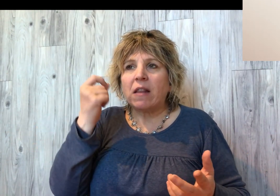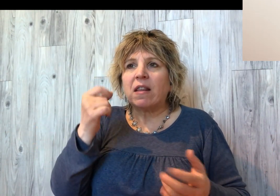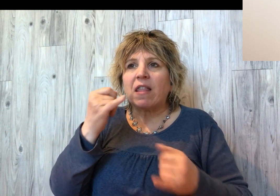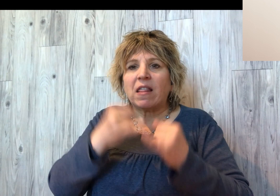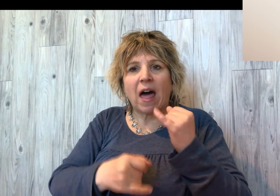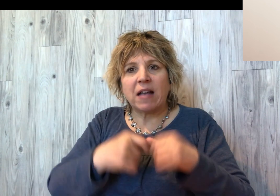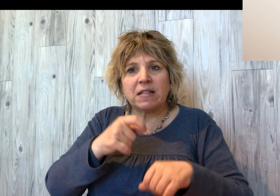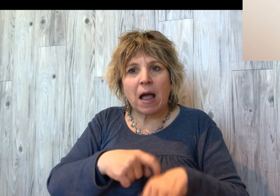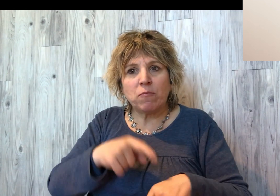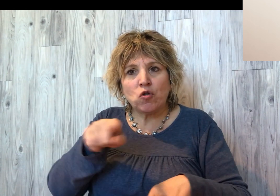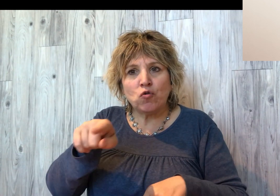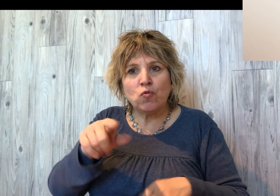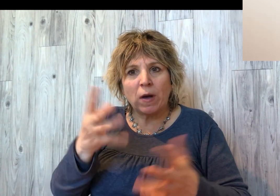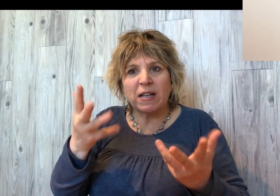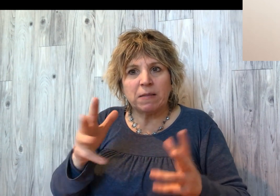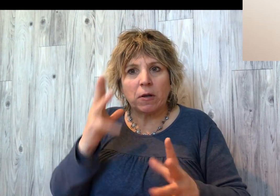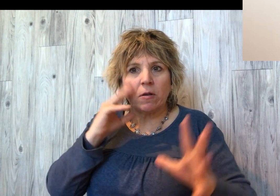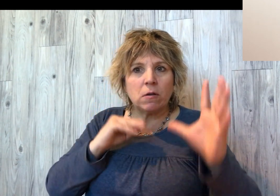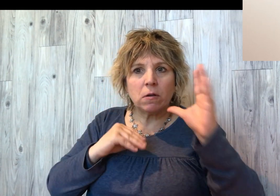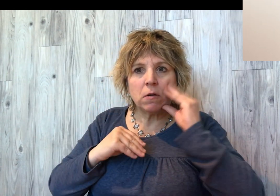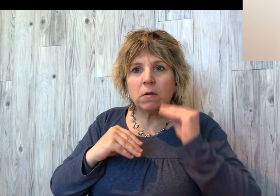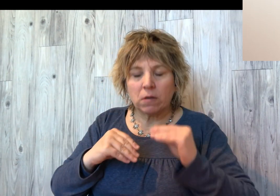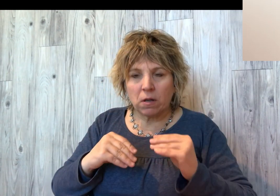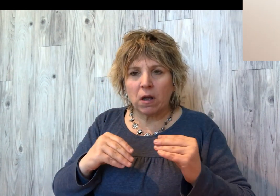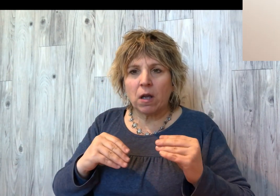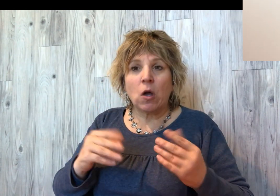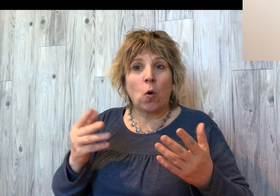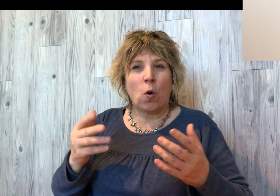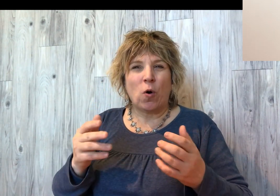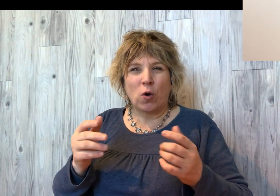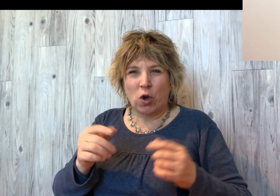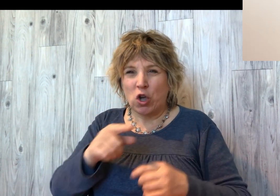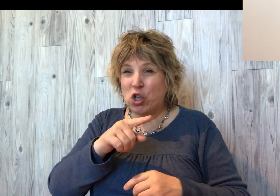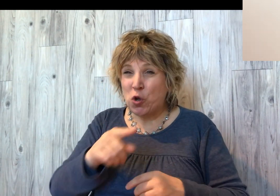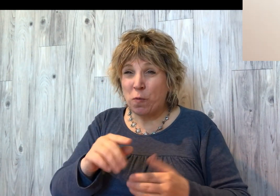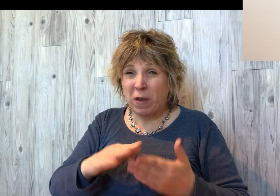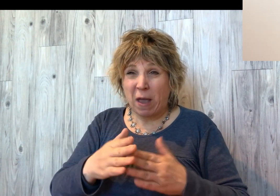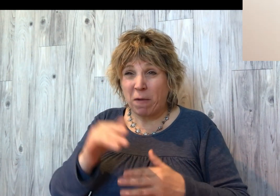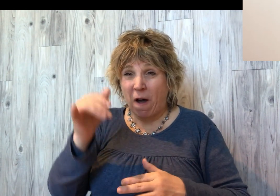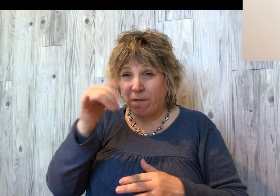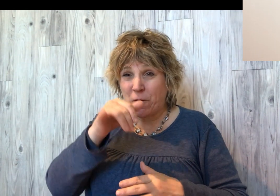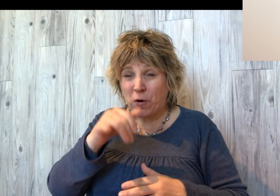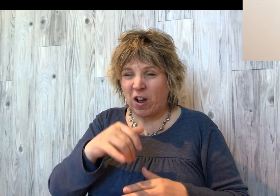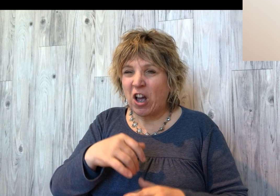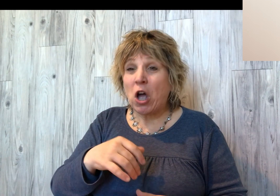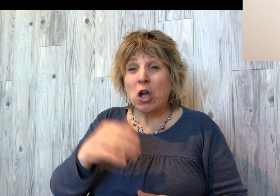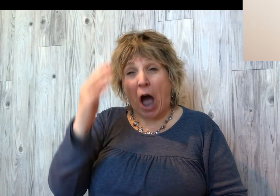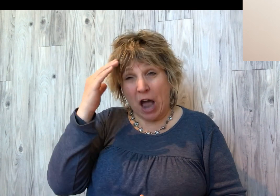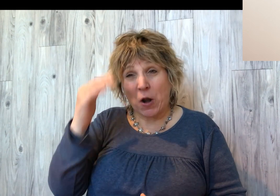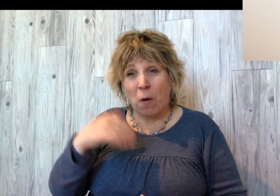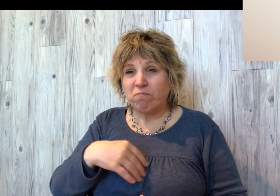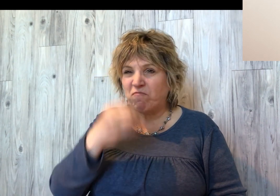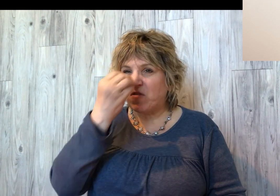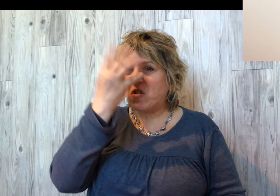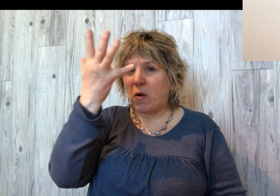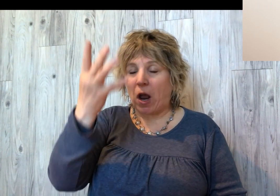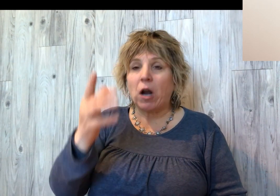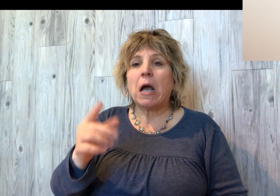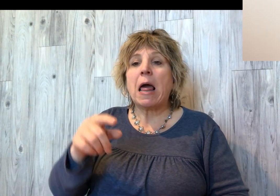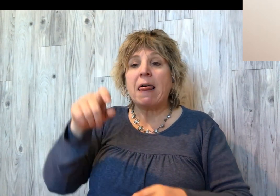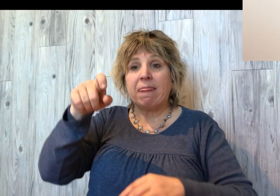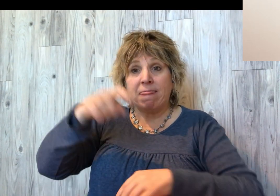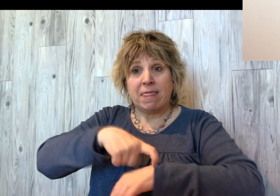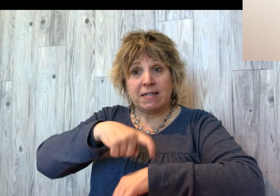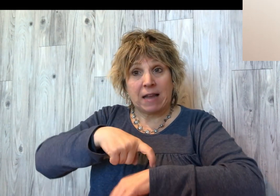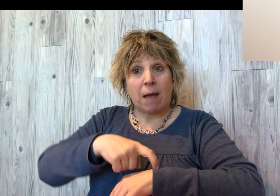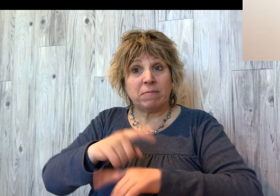what happened the last time you went there and you did that with them? And the fool says, I know, I don't care. This time's going to be